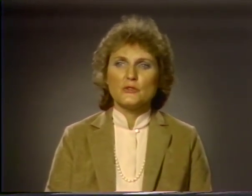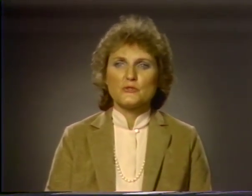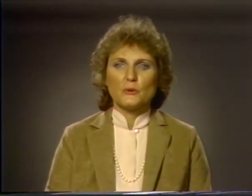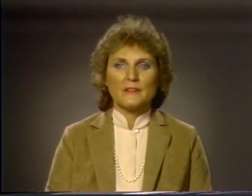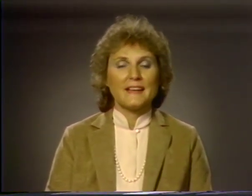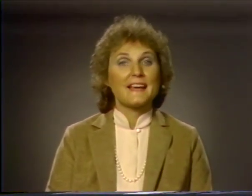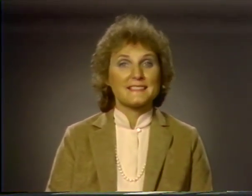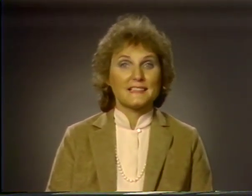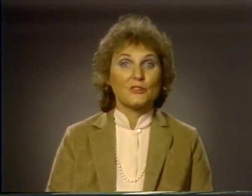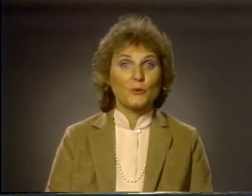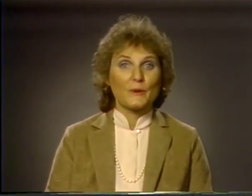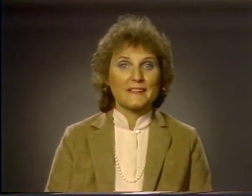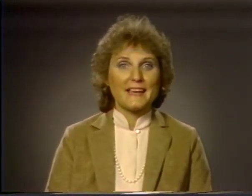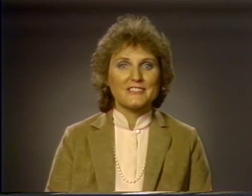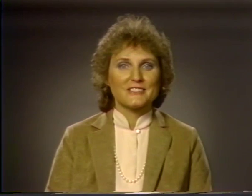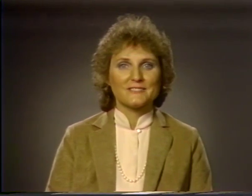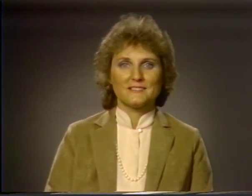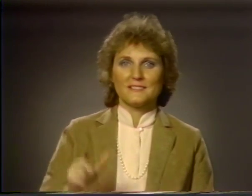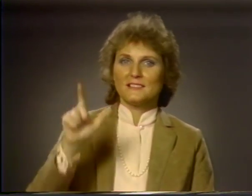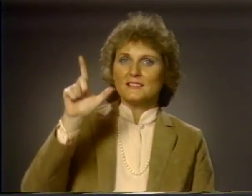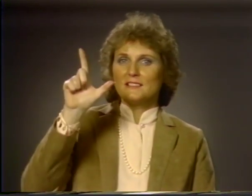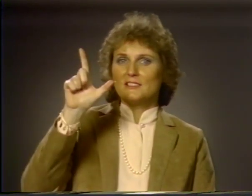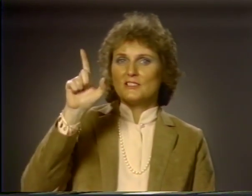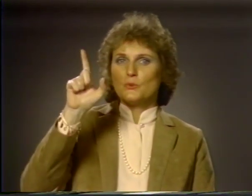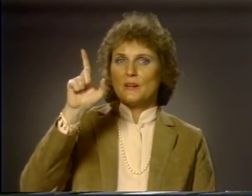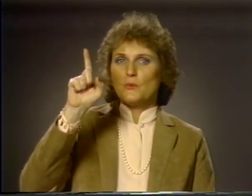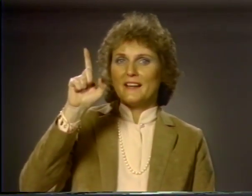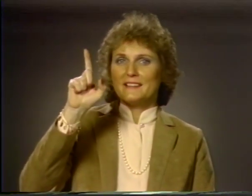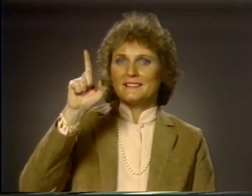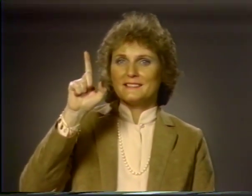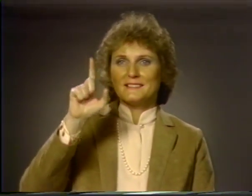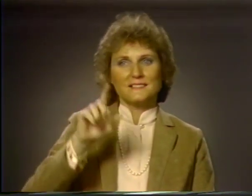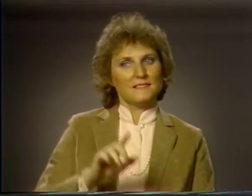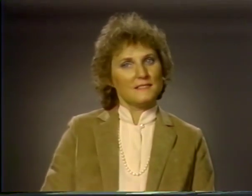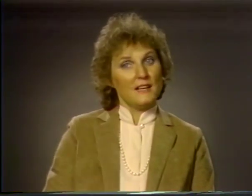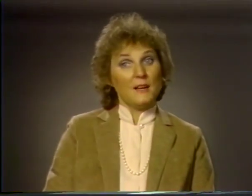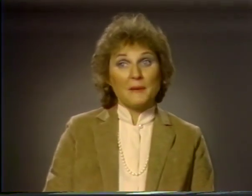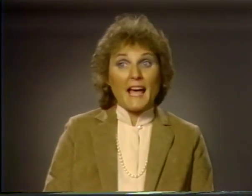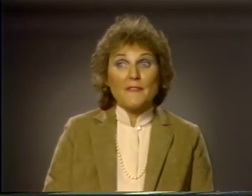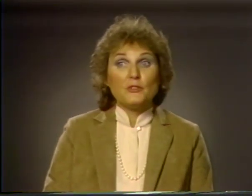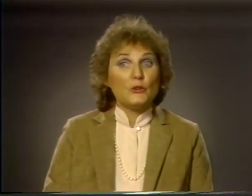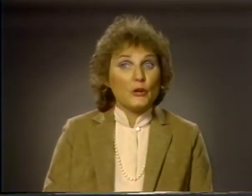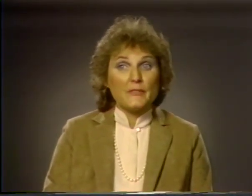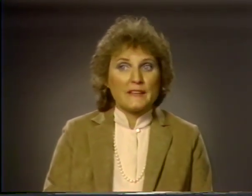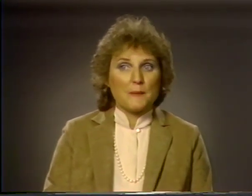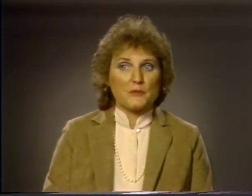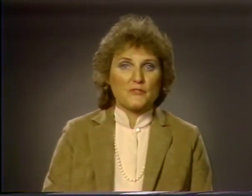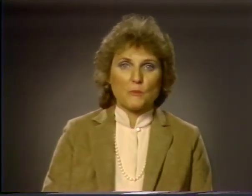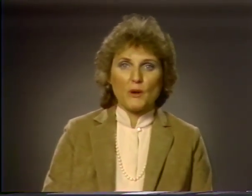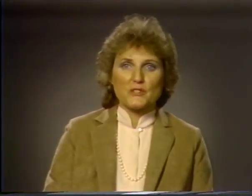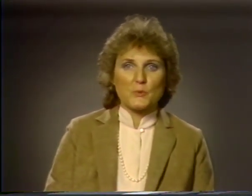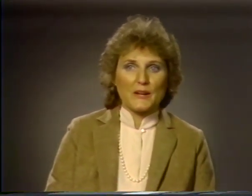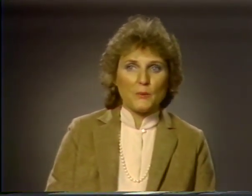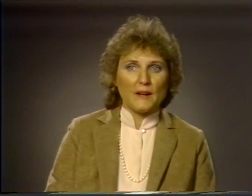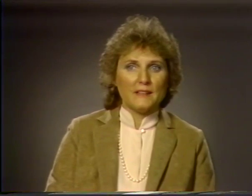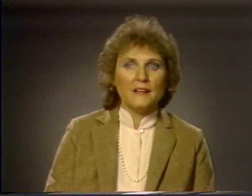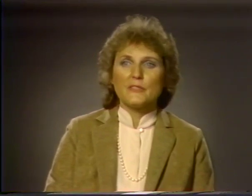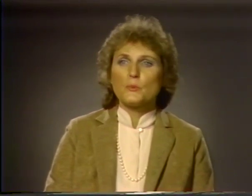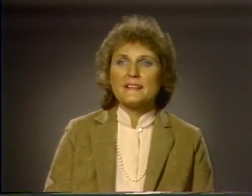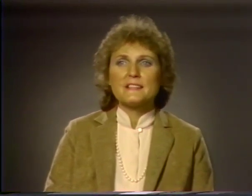unusual and takes a little coordination. 21. But after you learn the numbers from 1 to 21, the rest of the